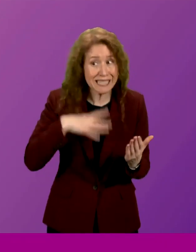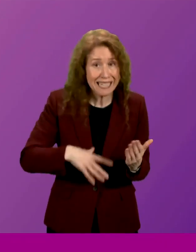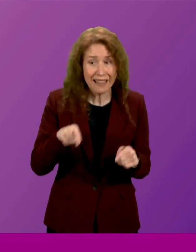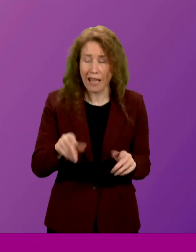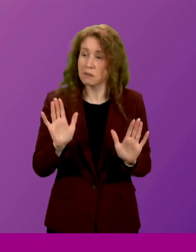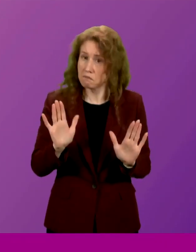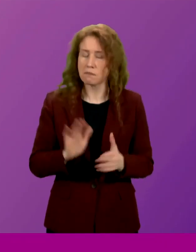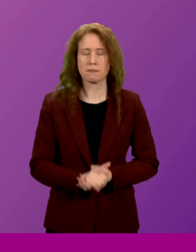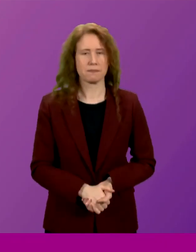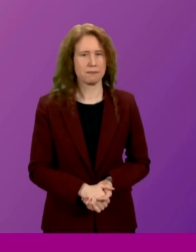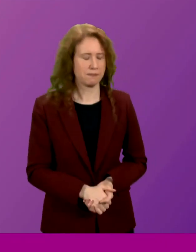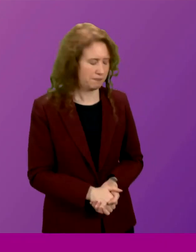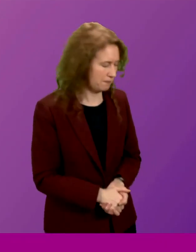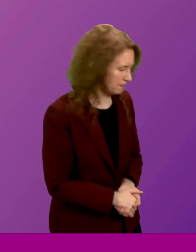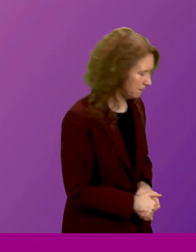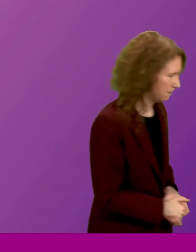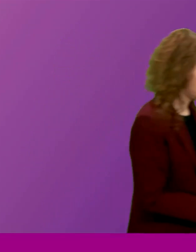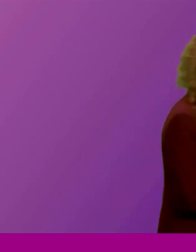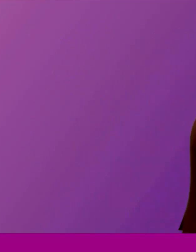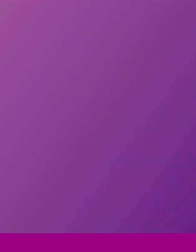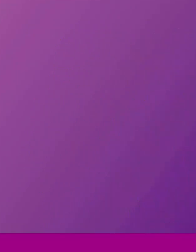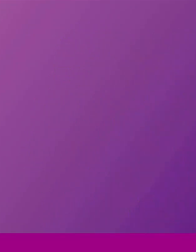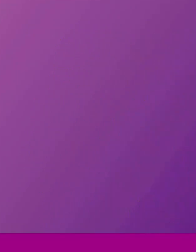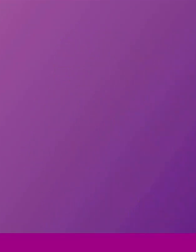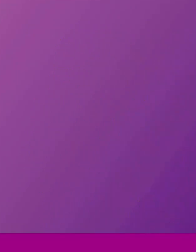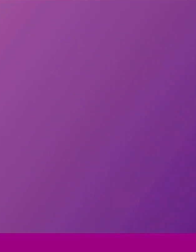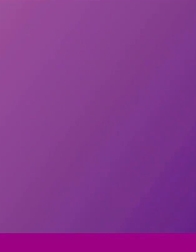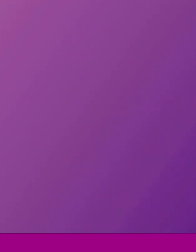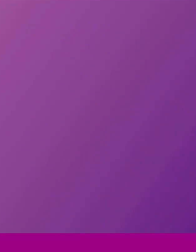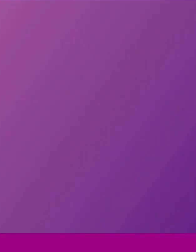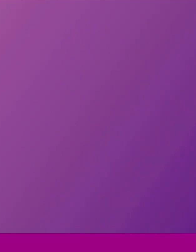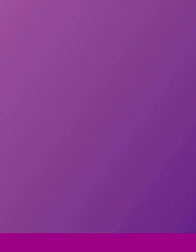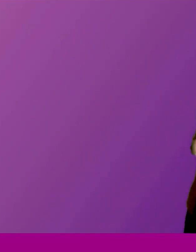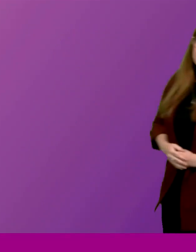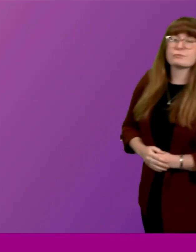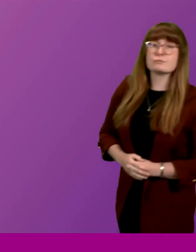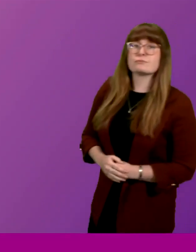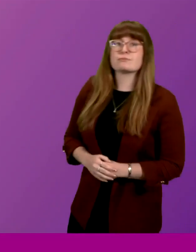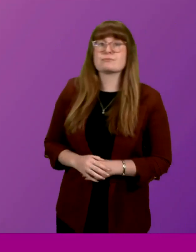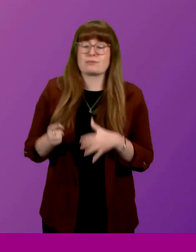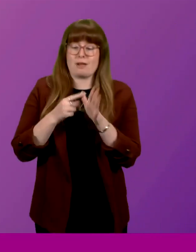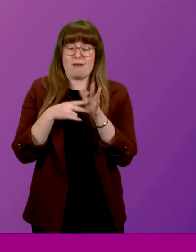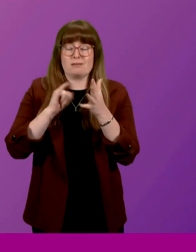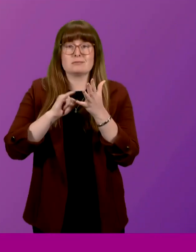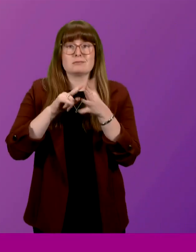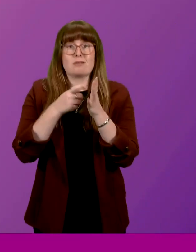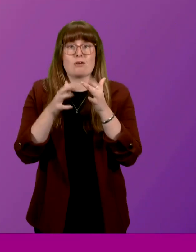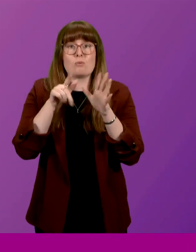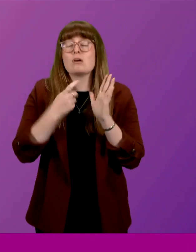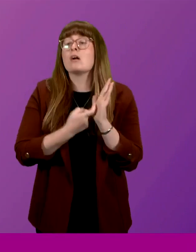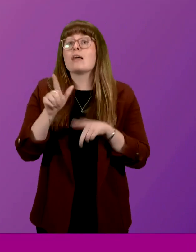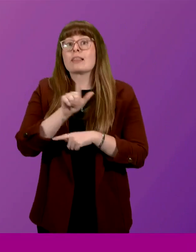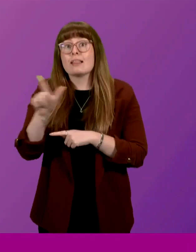of those investigations. Question number 2, Anna Sarwar. Thank you, Presiding Officer. Later today, we'll hear from the Health Secretary about the